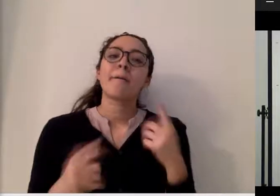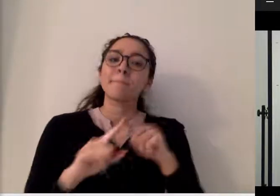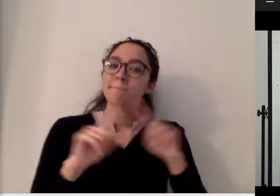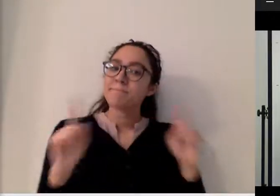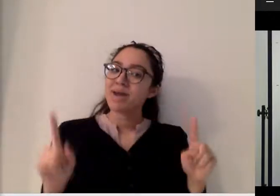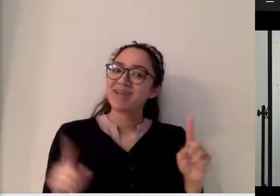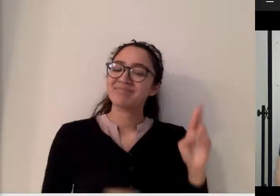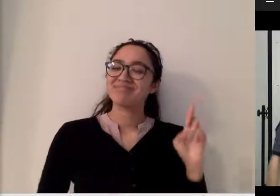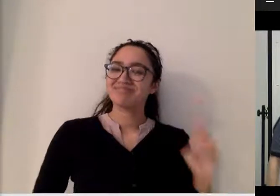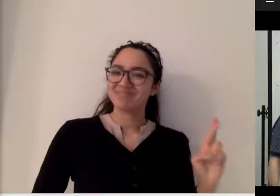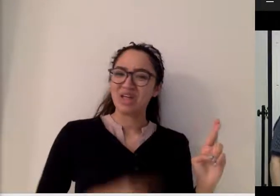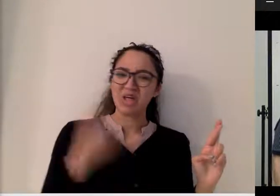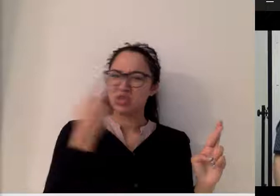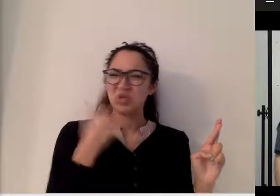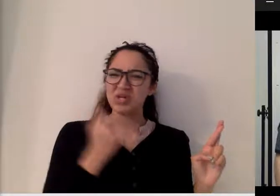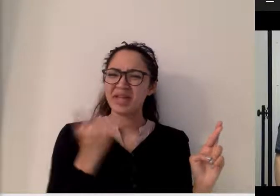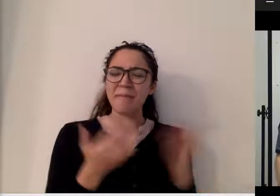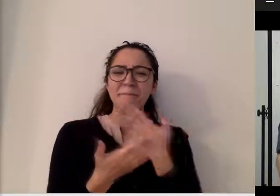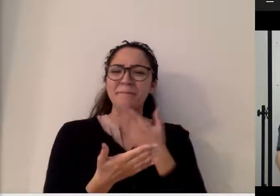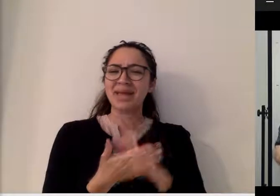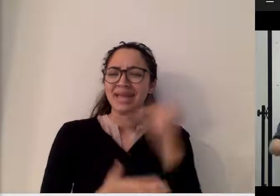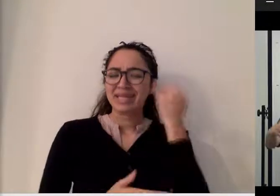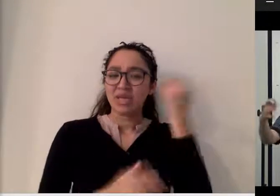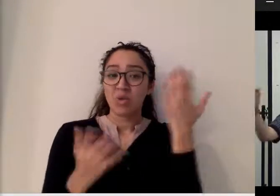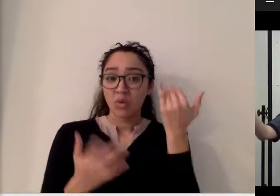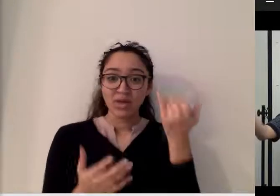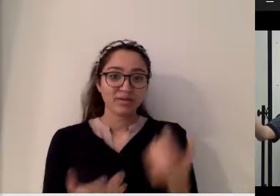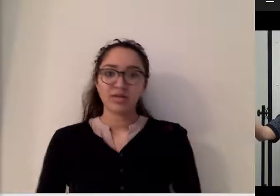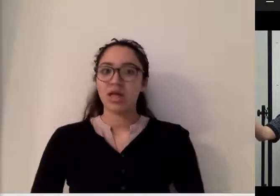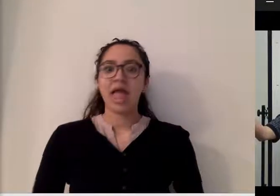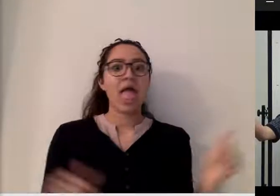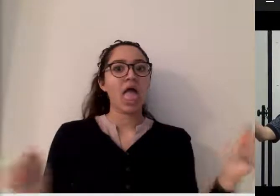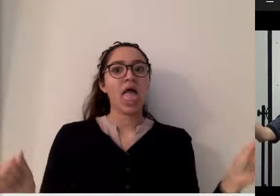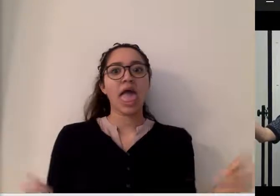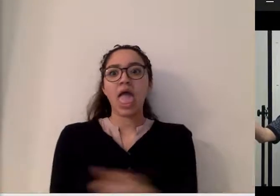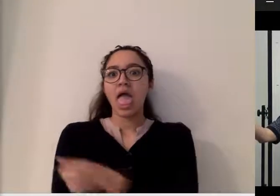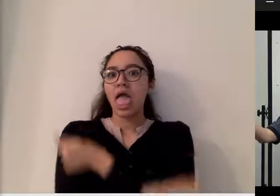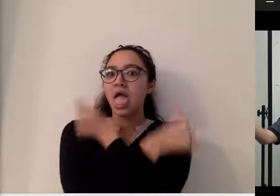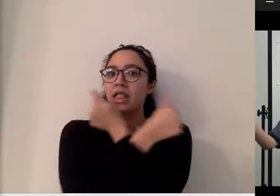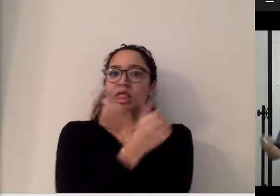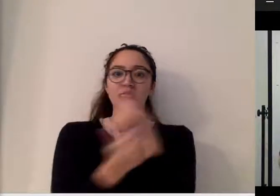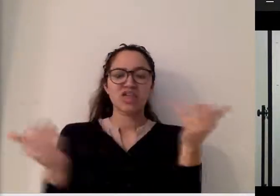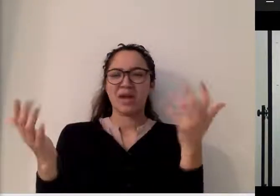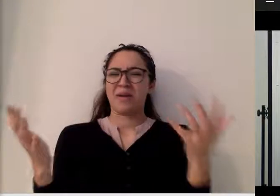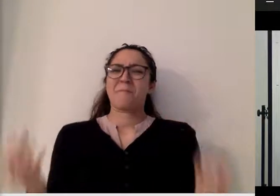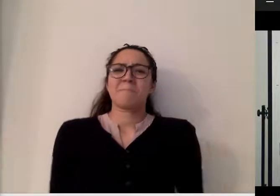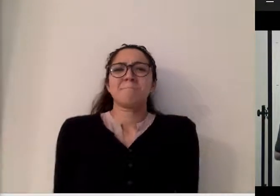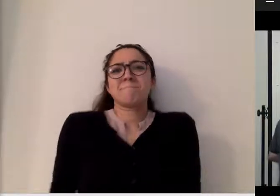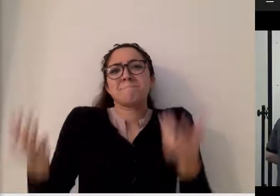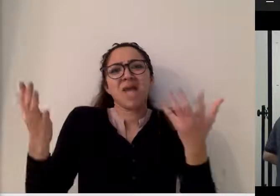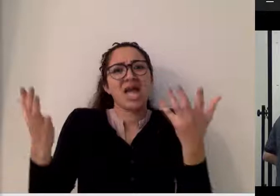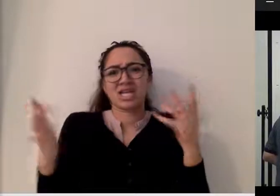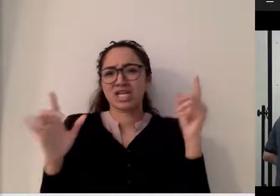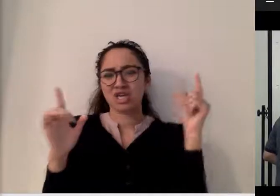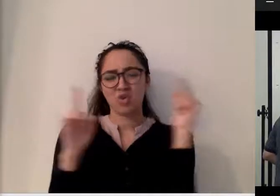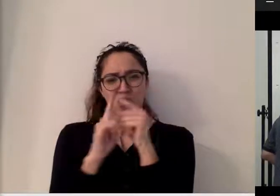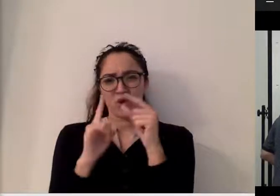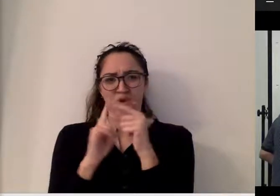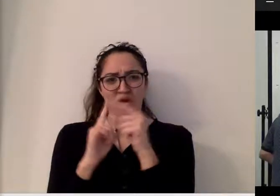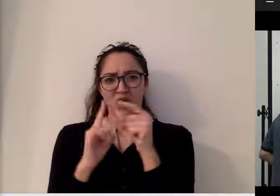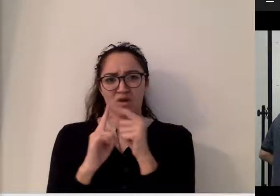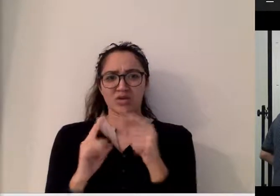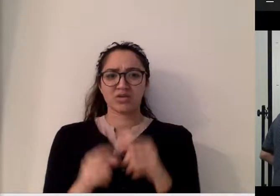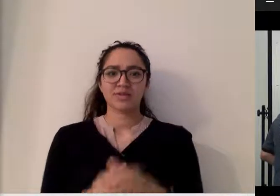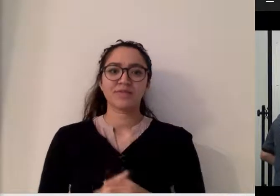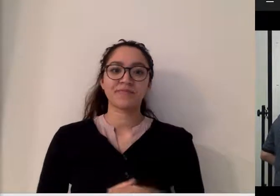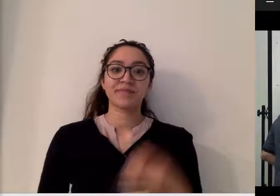like a terrible idea. Why? Because that could stand for thousands of words, right? And can you imagine if